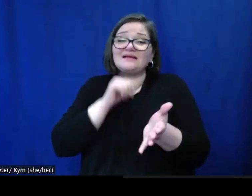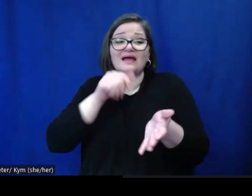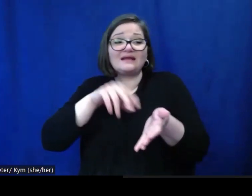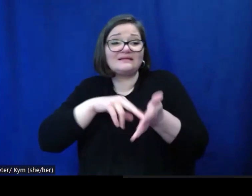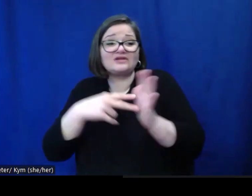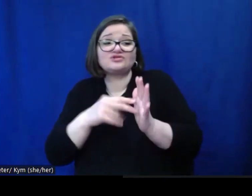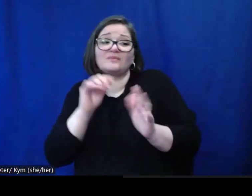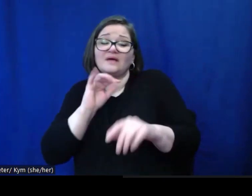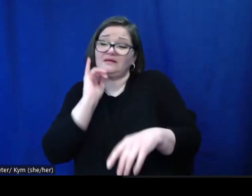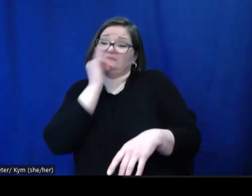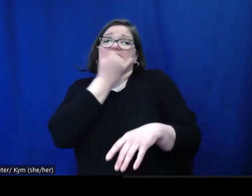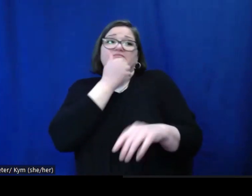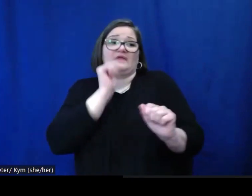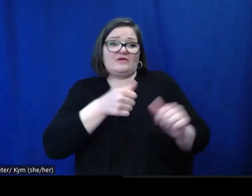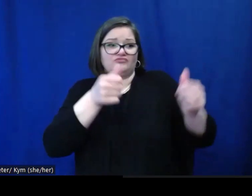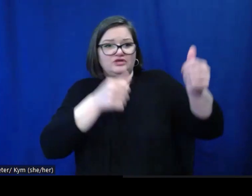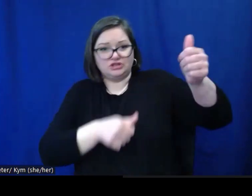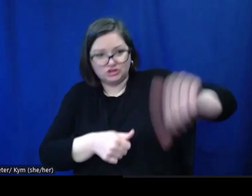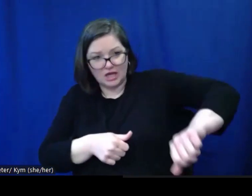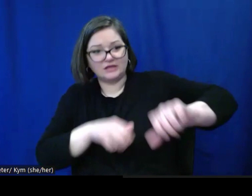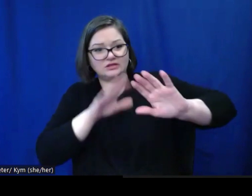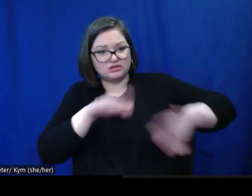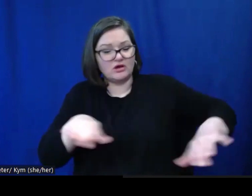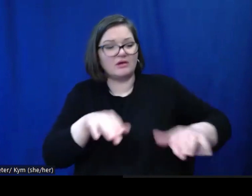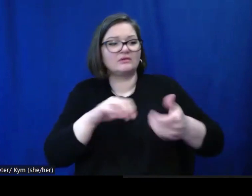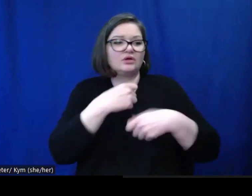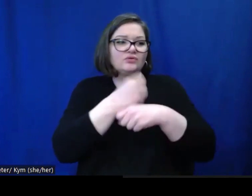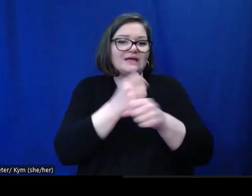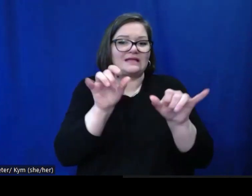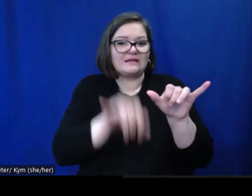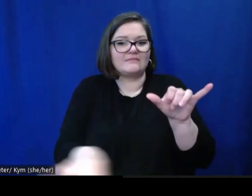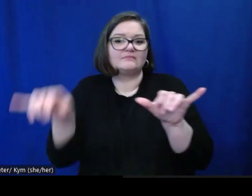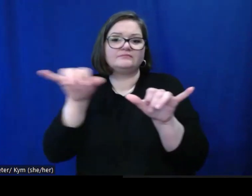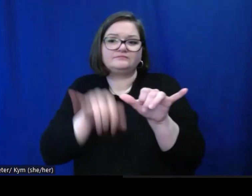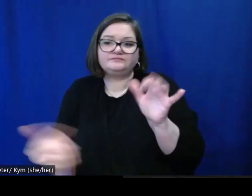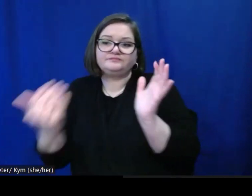that child and then creating that pattern over and over.